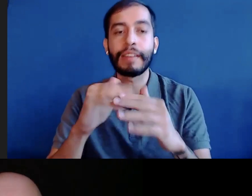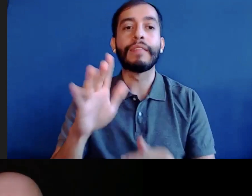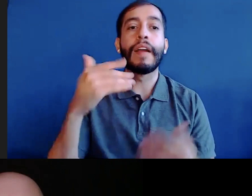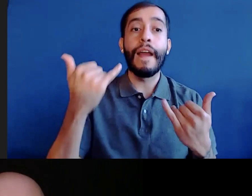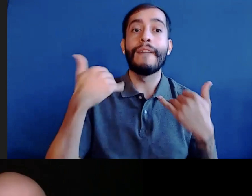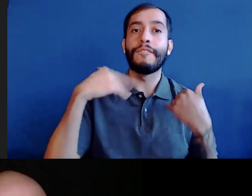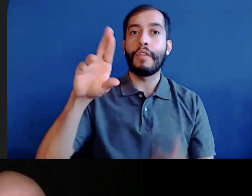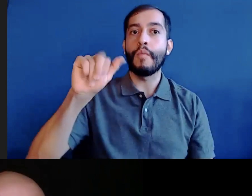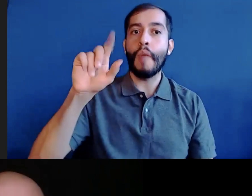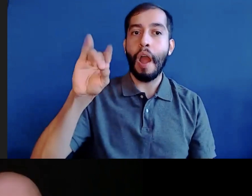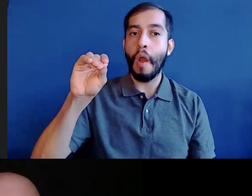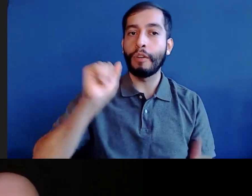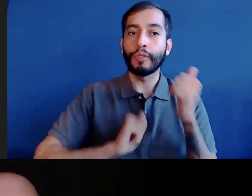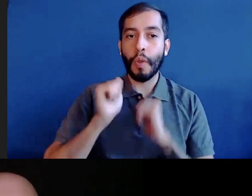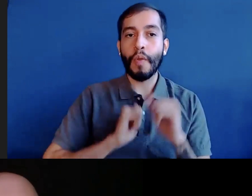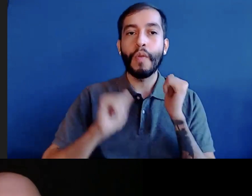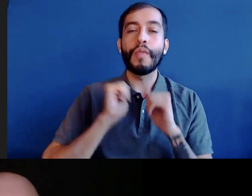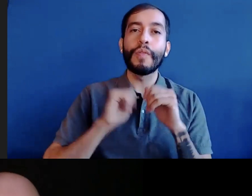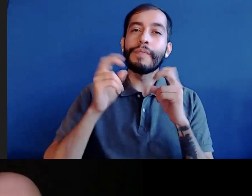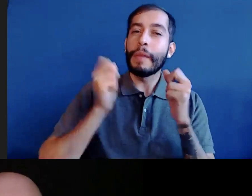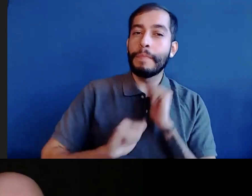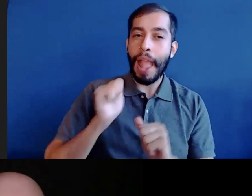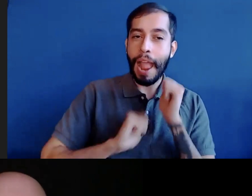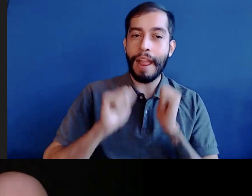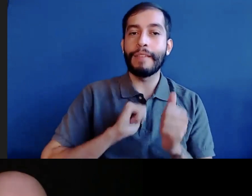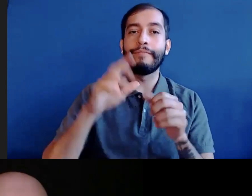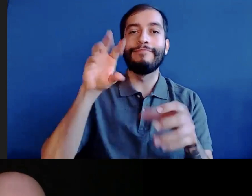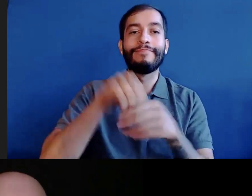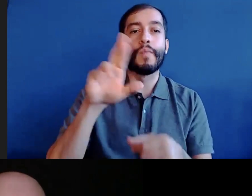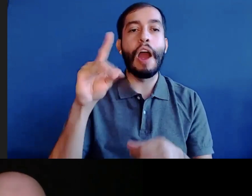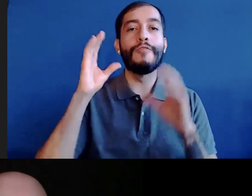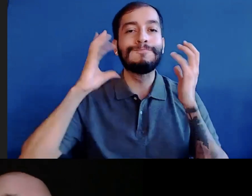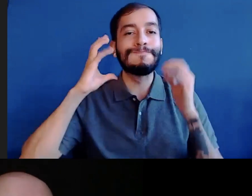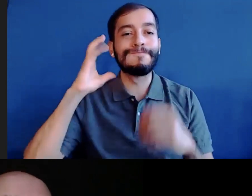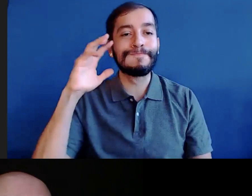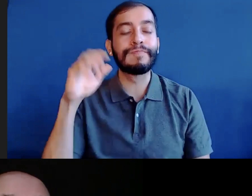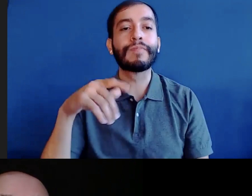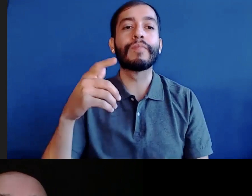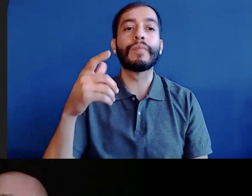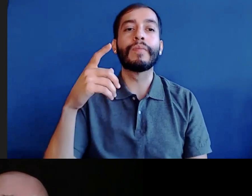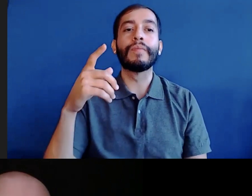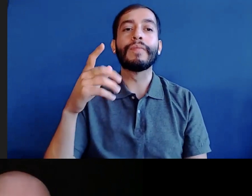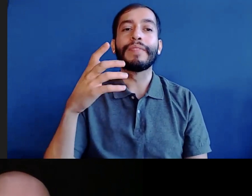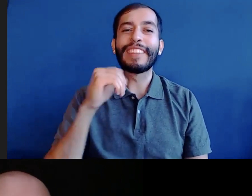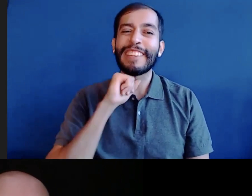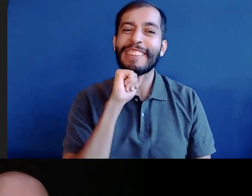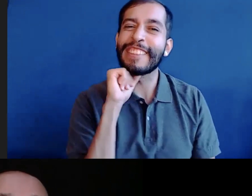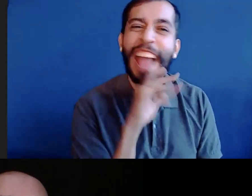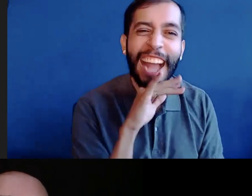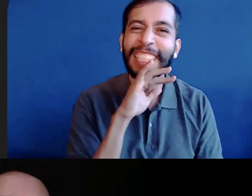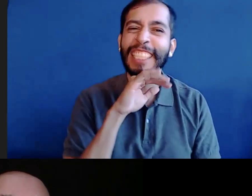which I play a nasty British politician, which is very easy to find many role models to base